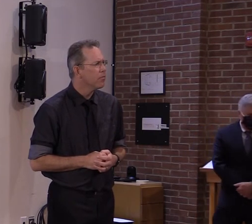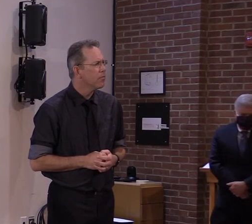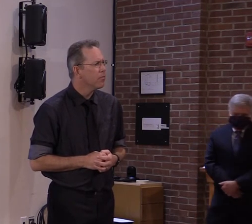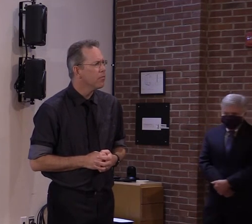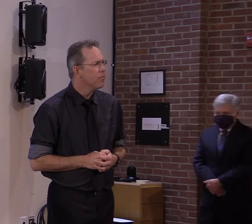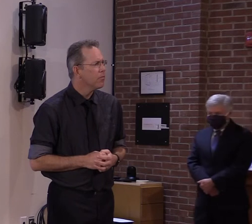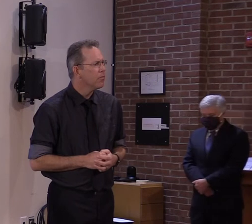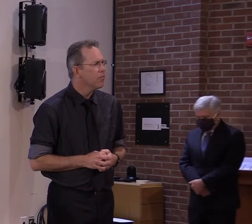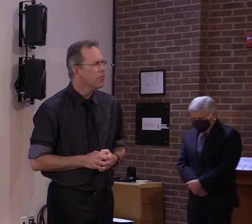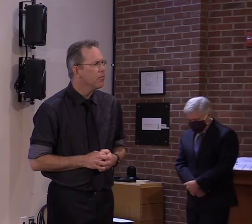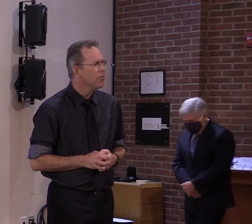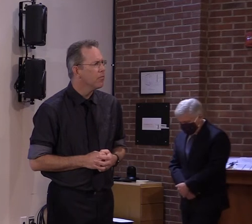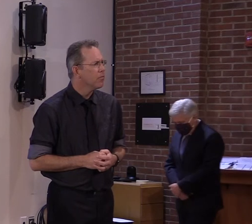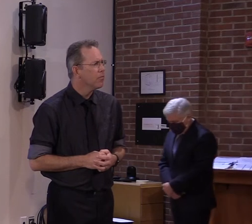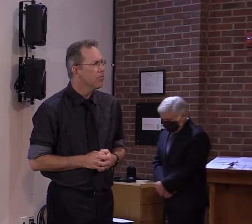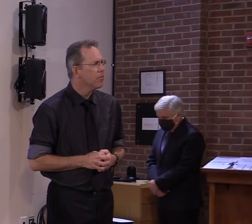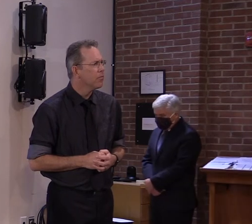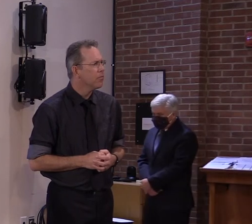earlier.